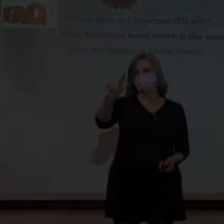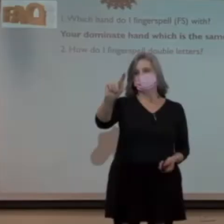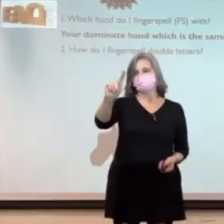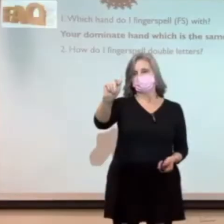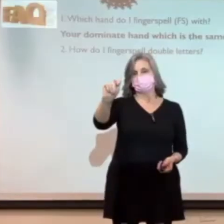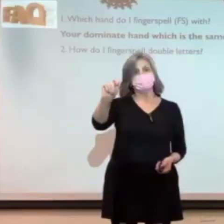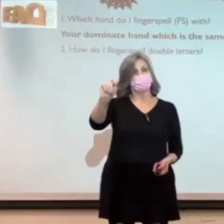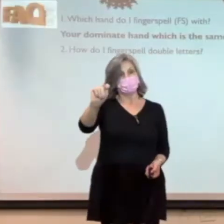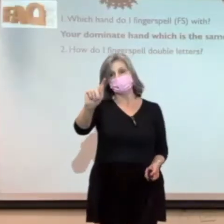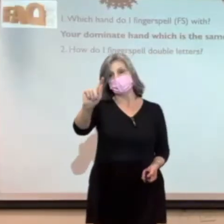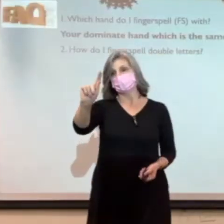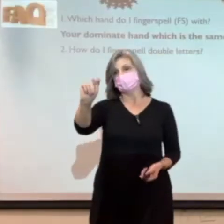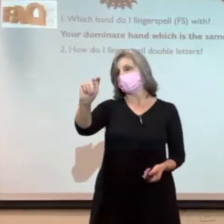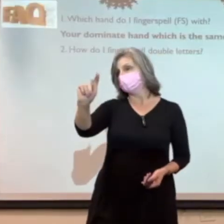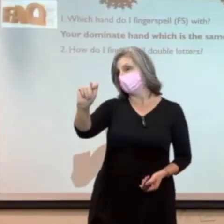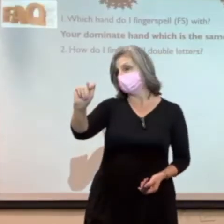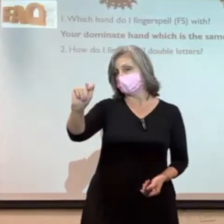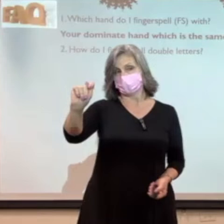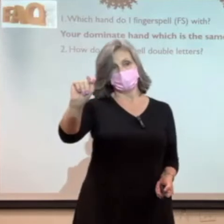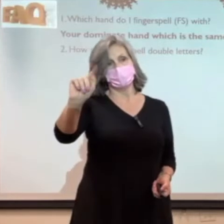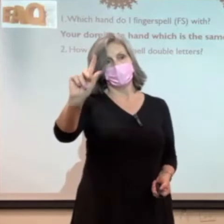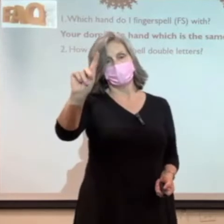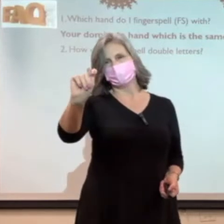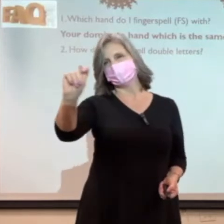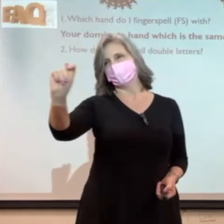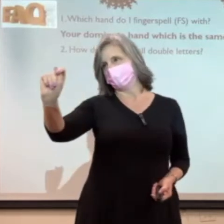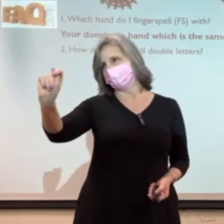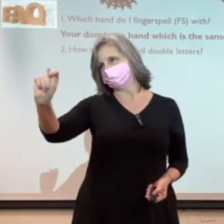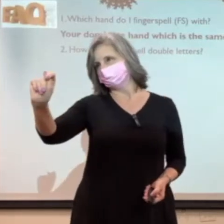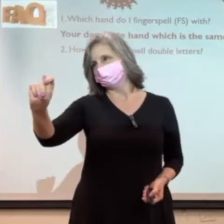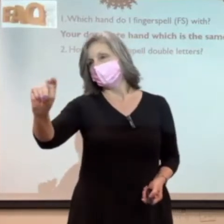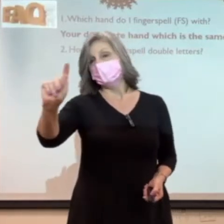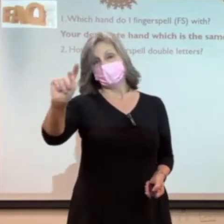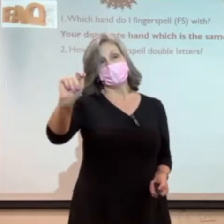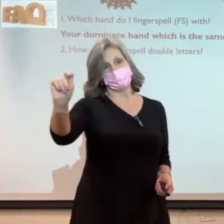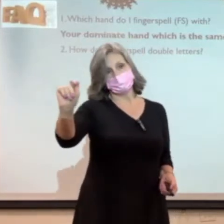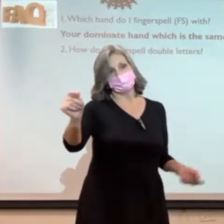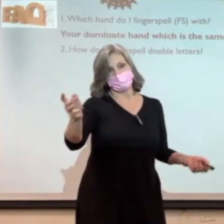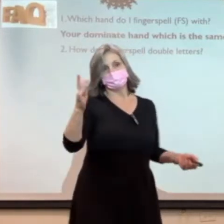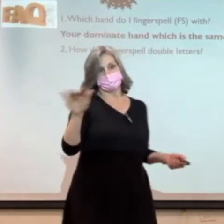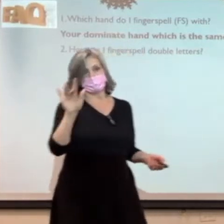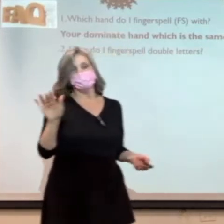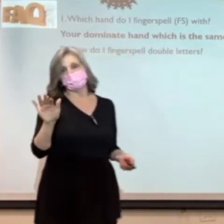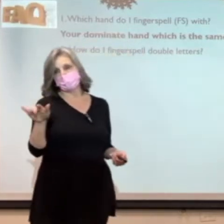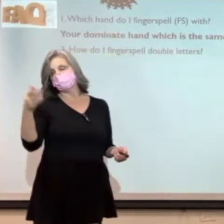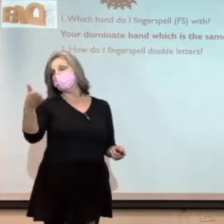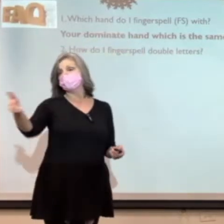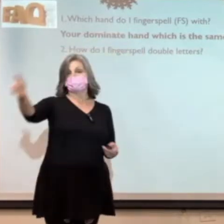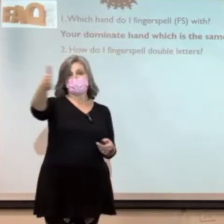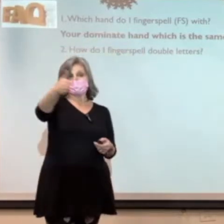T. The double letter can be slightly pulsed like this, or it could slide. So again, sometimes when you're fingerspelling, I don't know what your names